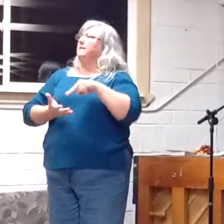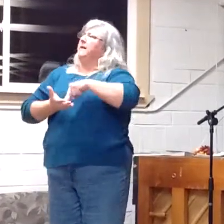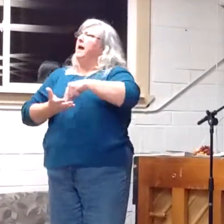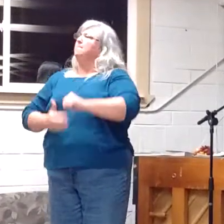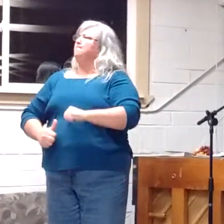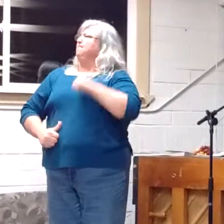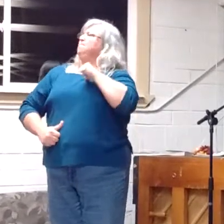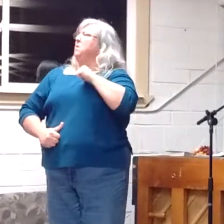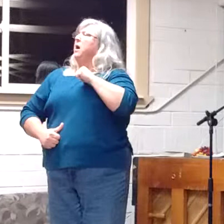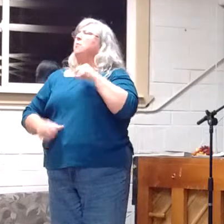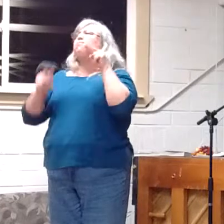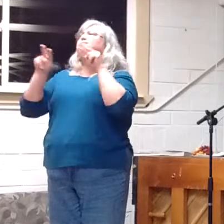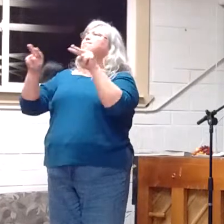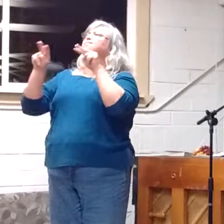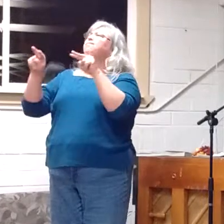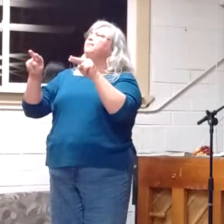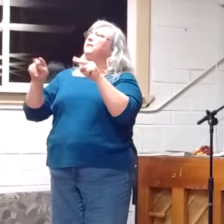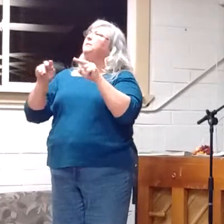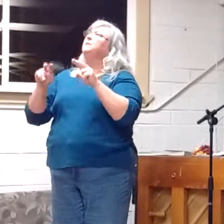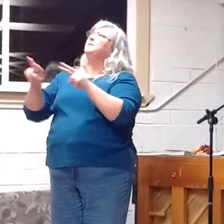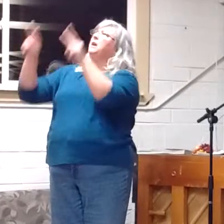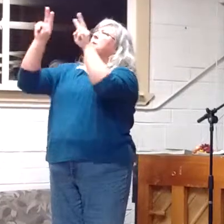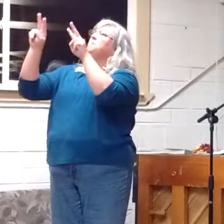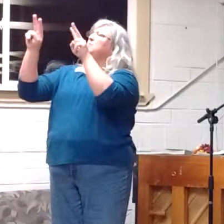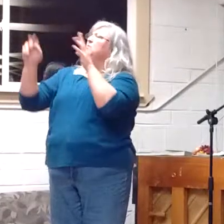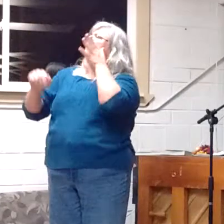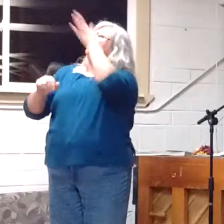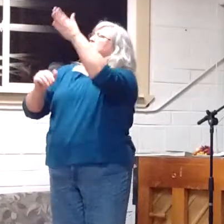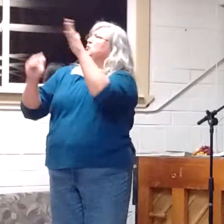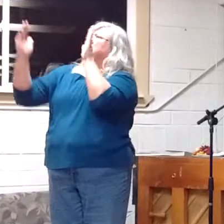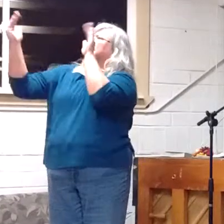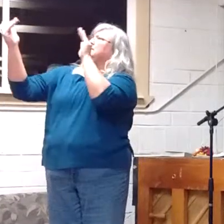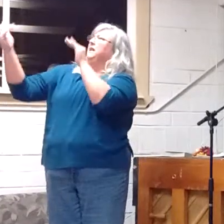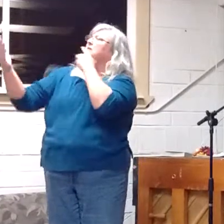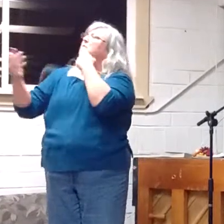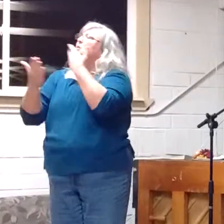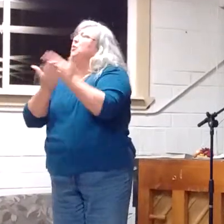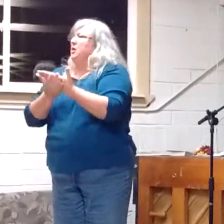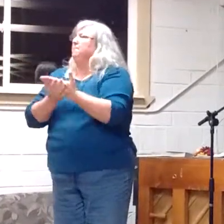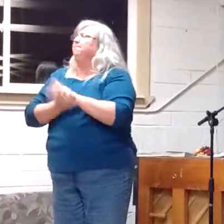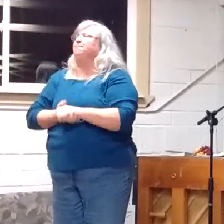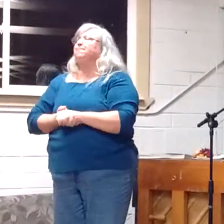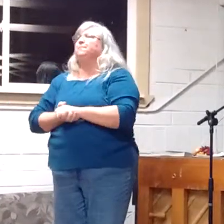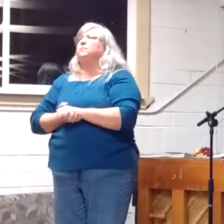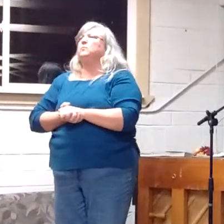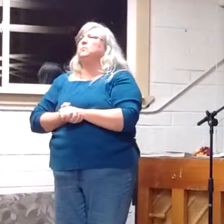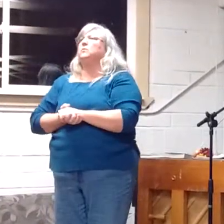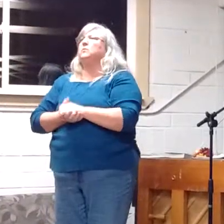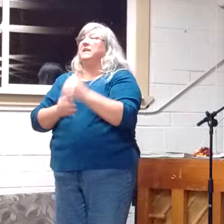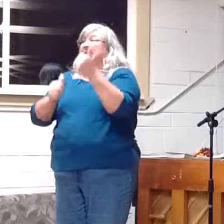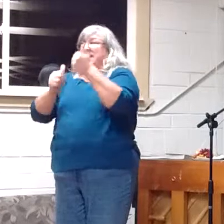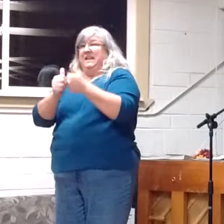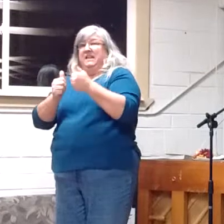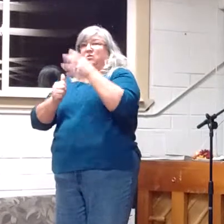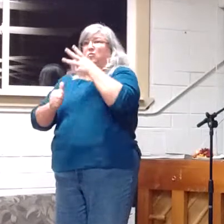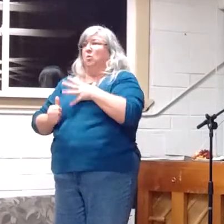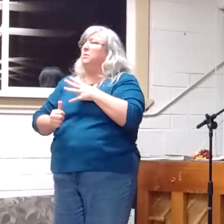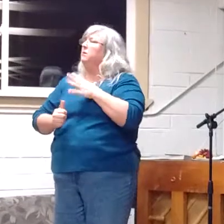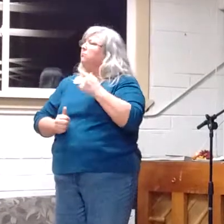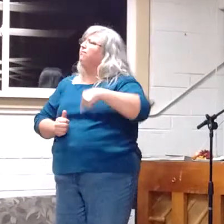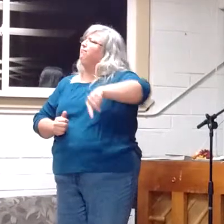all around, looking up to the sky. Knowing in our hearts that each and every one of us are one of a